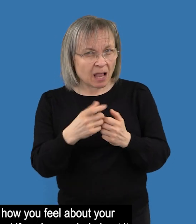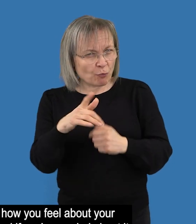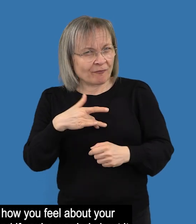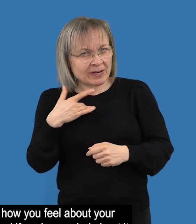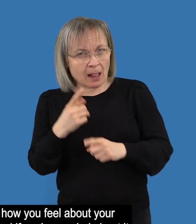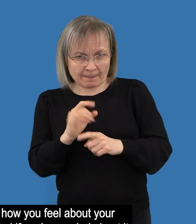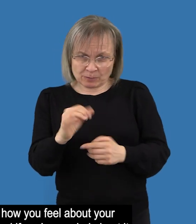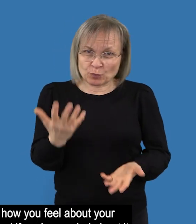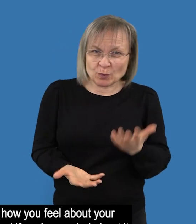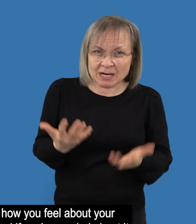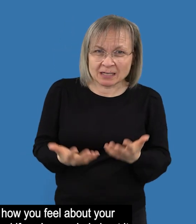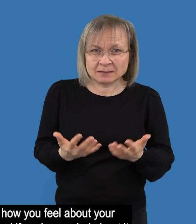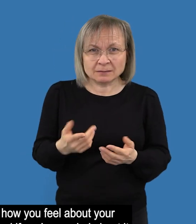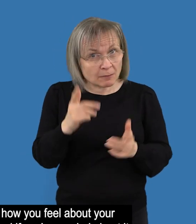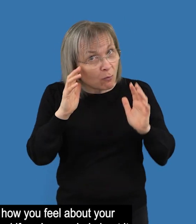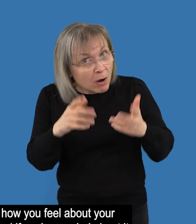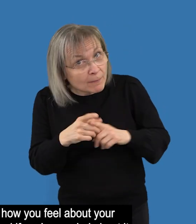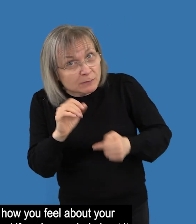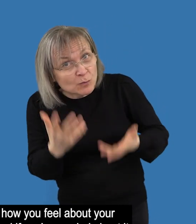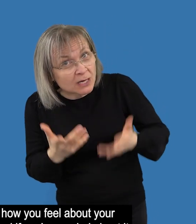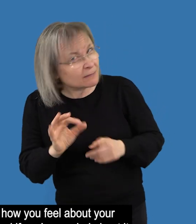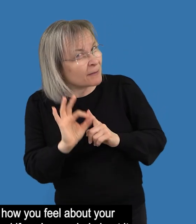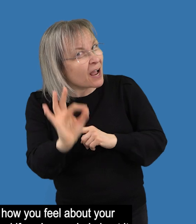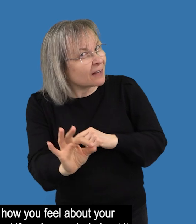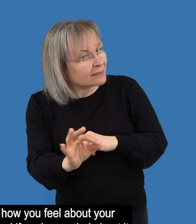Ask how you feel about your weight, and if you're worried about it.